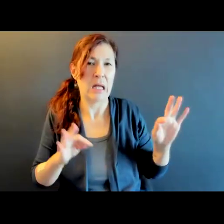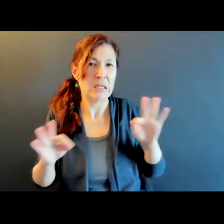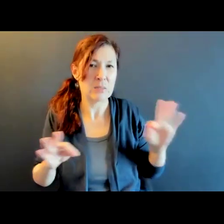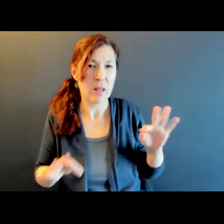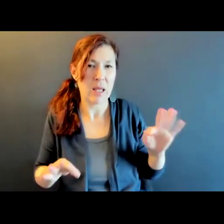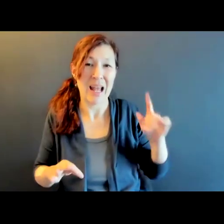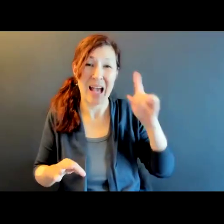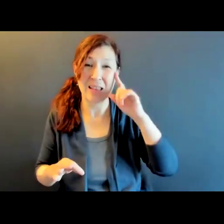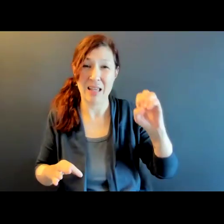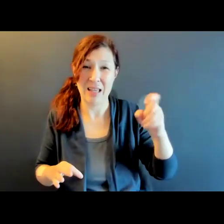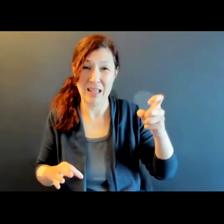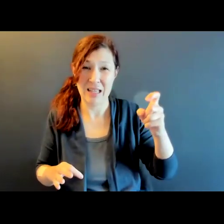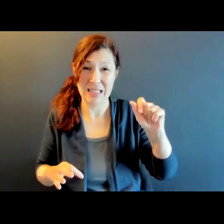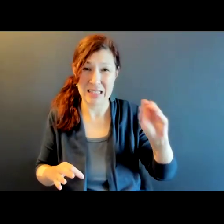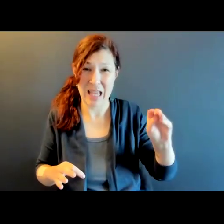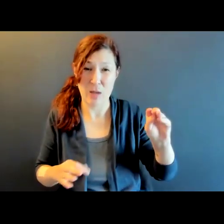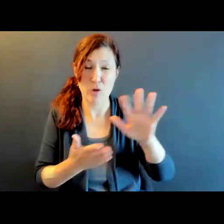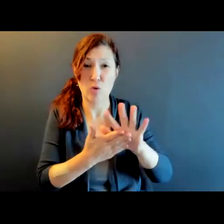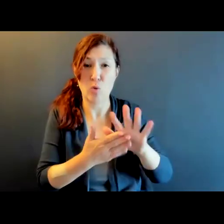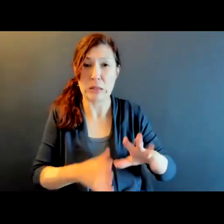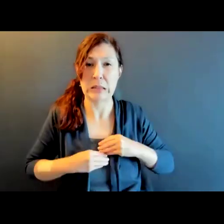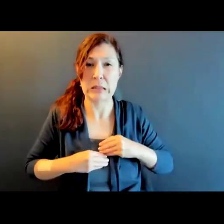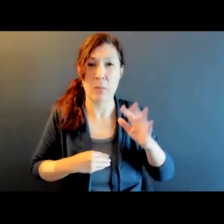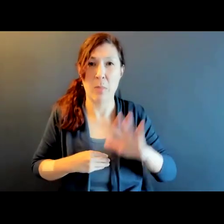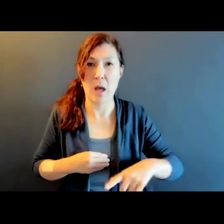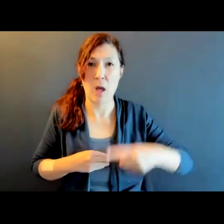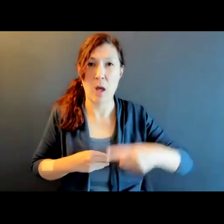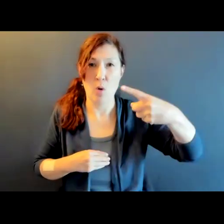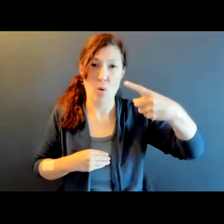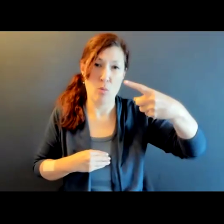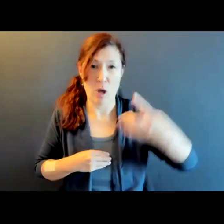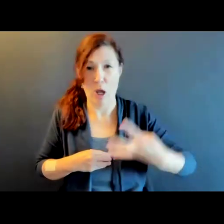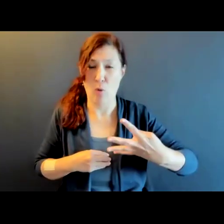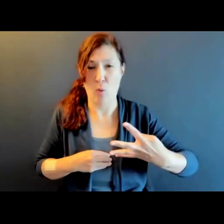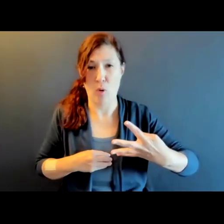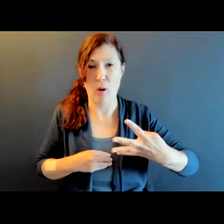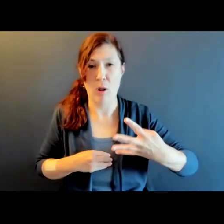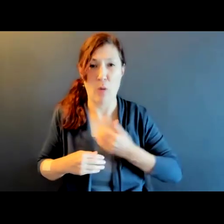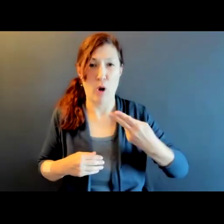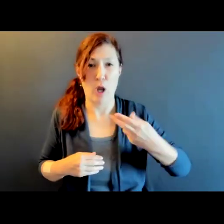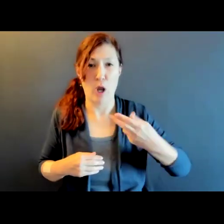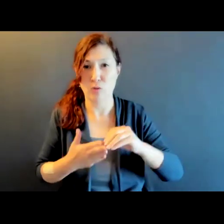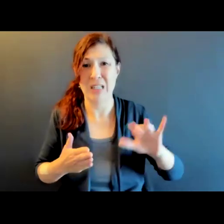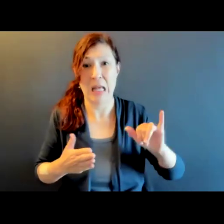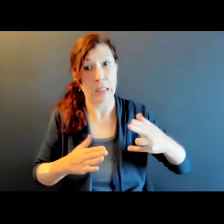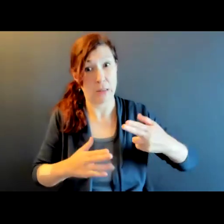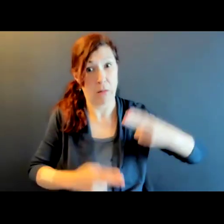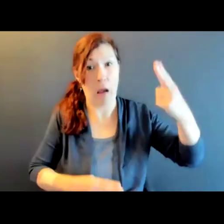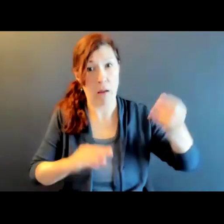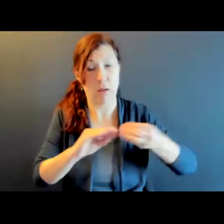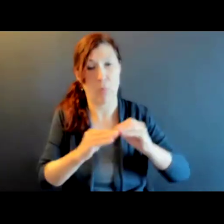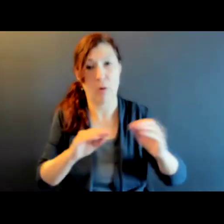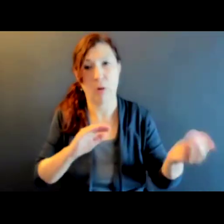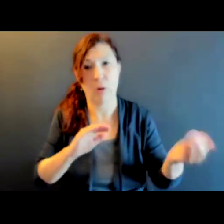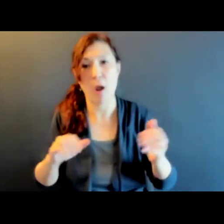about a quarter of our total high school students, which is frankly an outsized number for selective admission schools as compared to